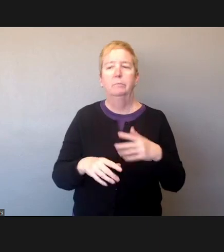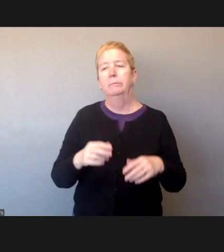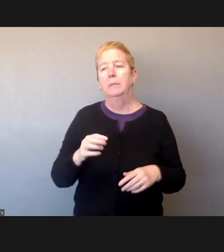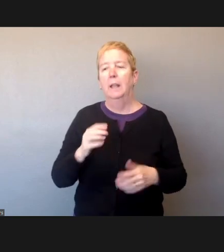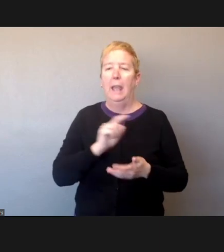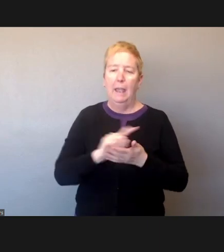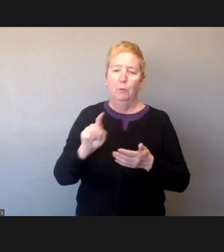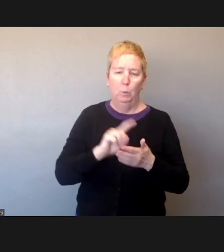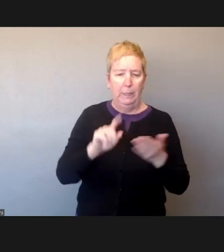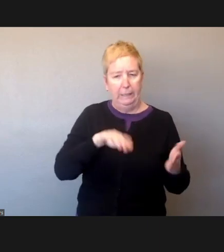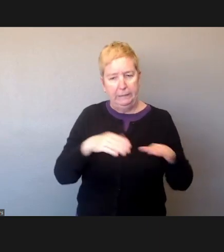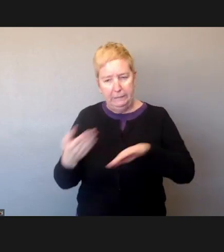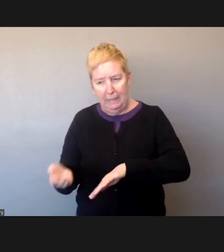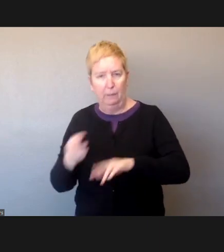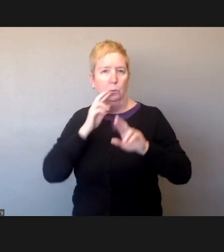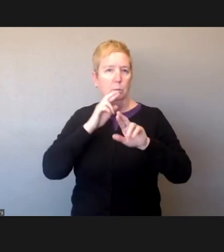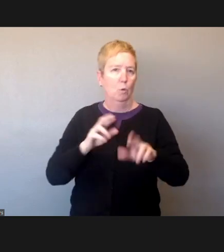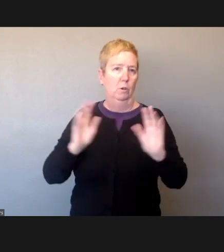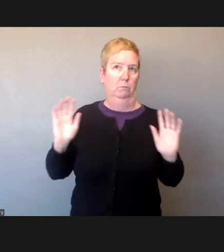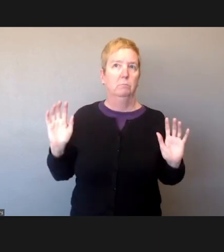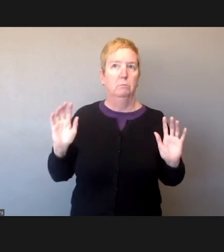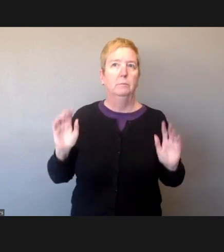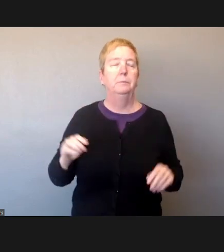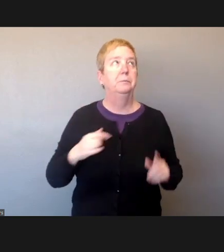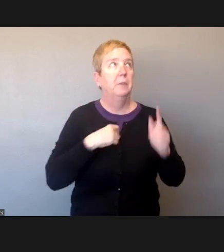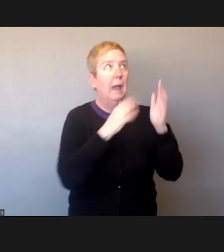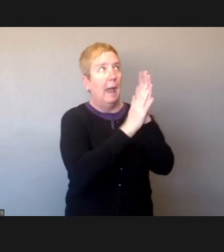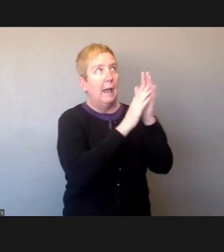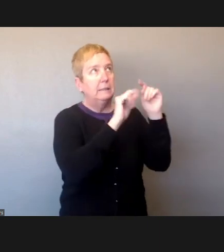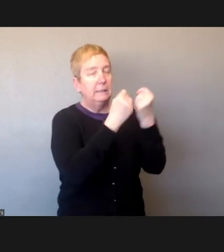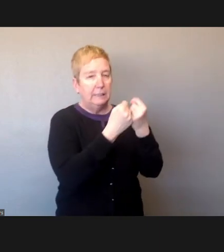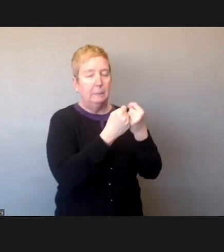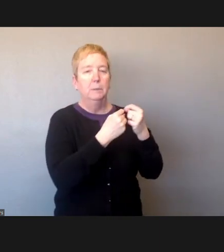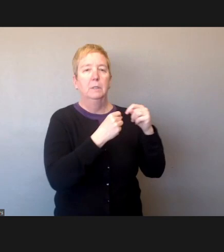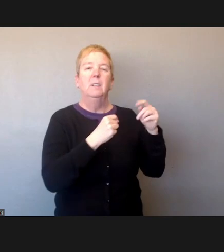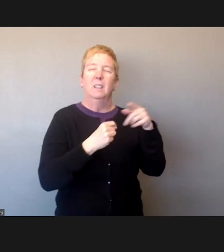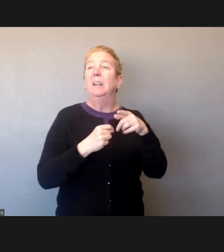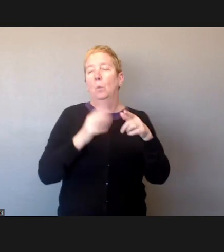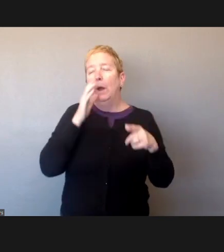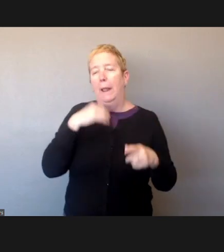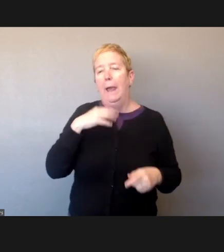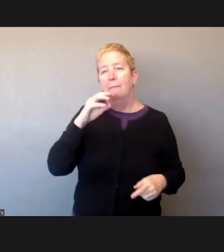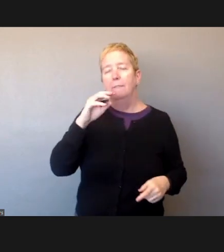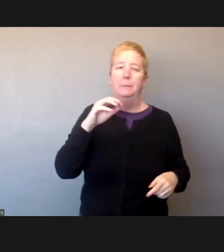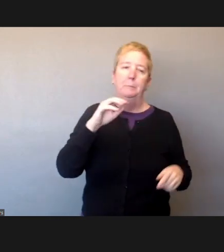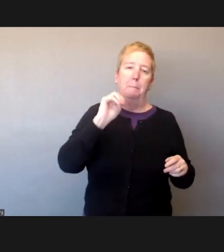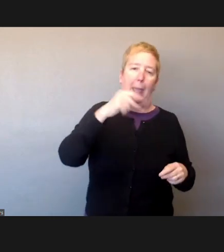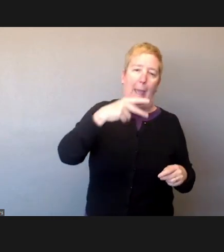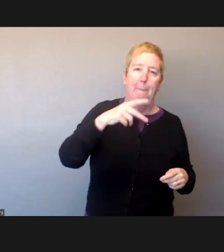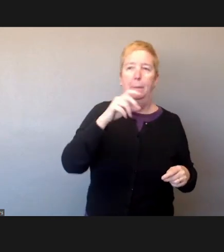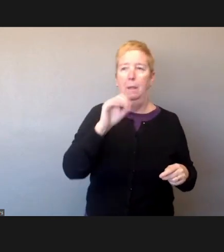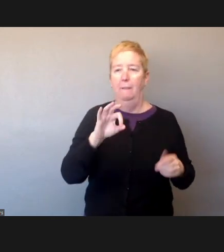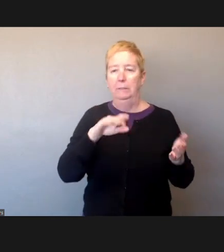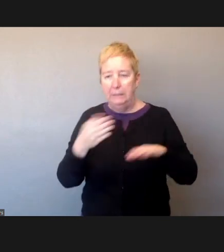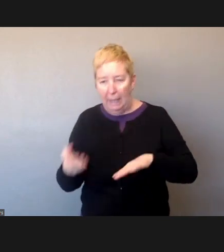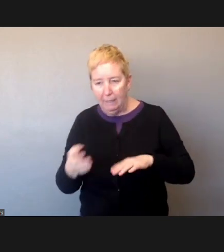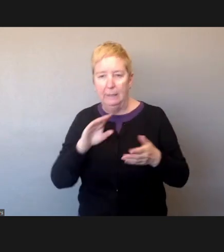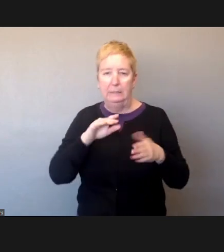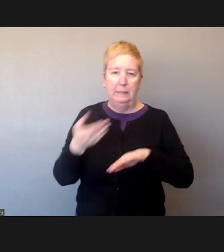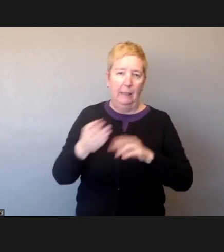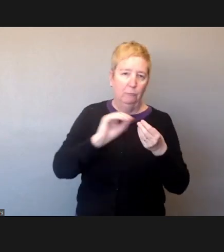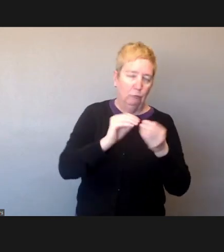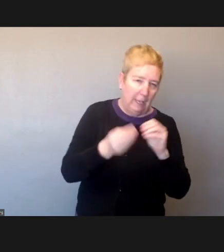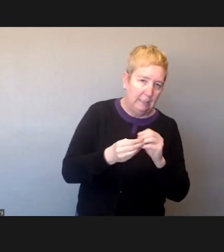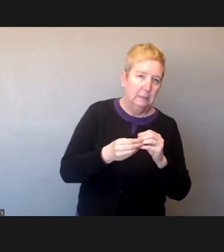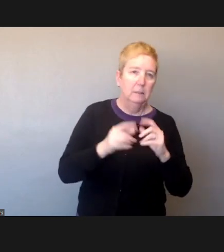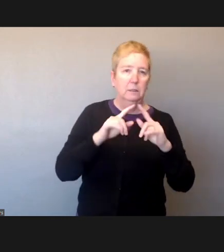report. And I've asked the team, if you look at the mortality report, there is a map with deaths and death rates and the like.